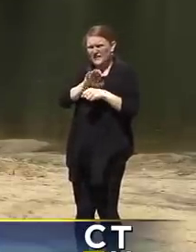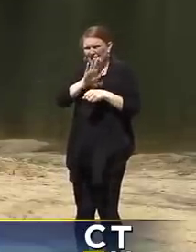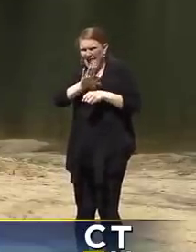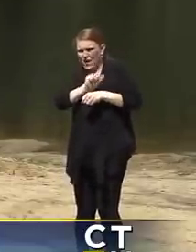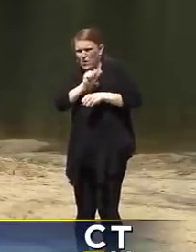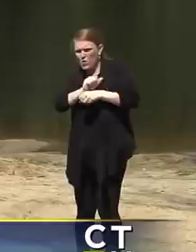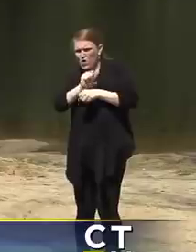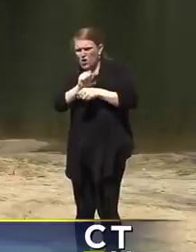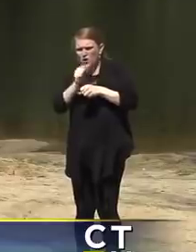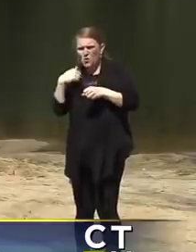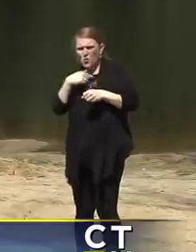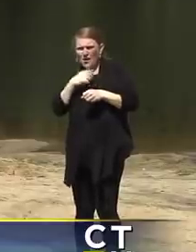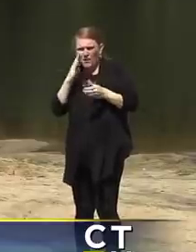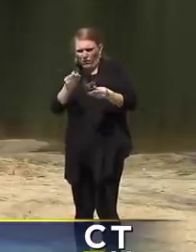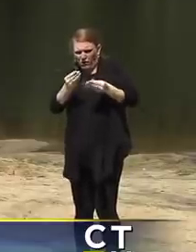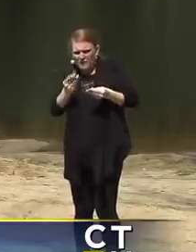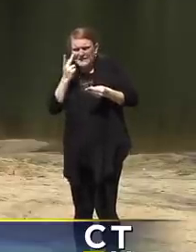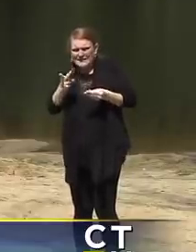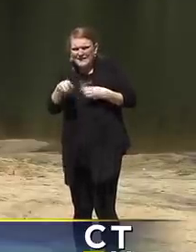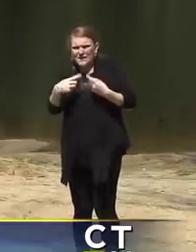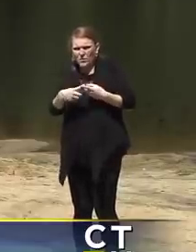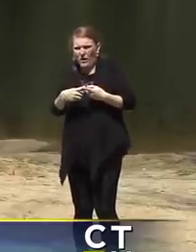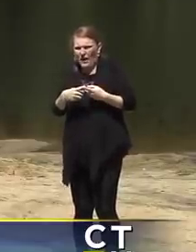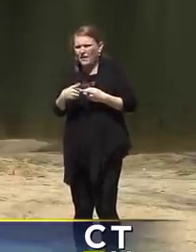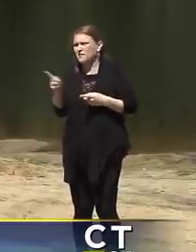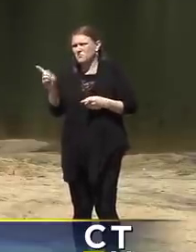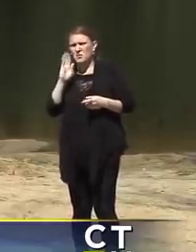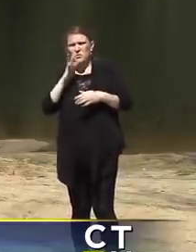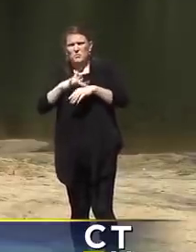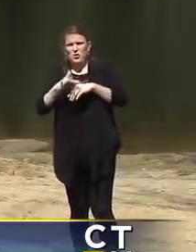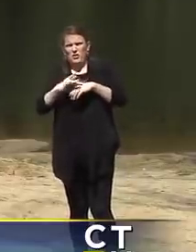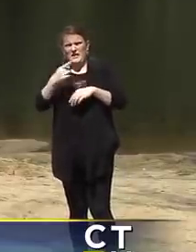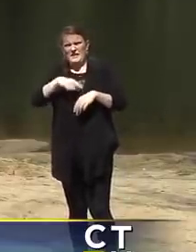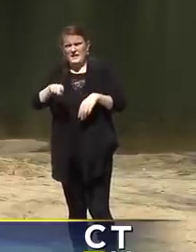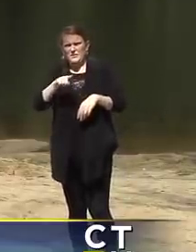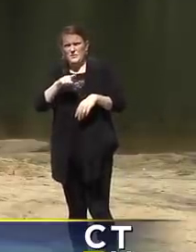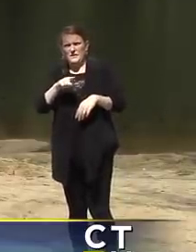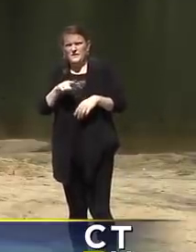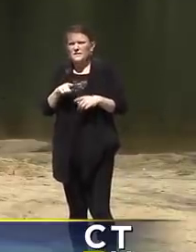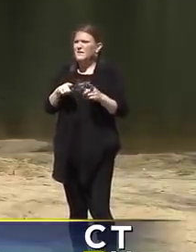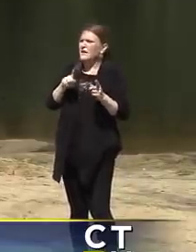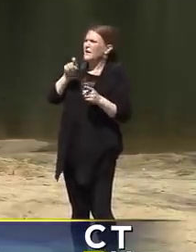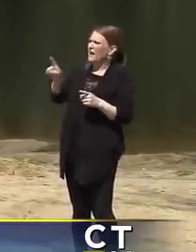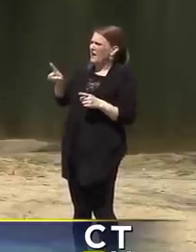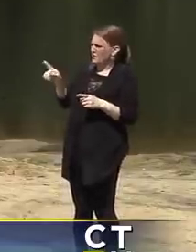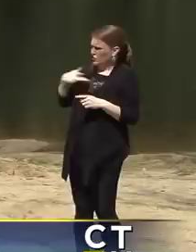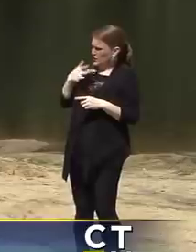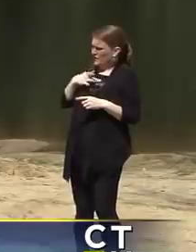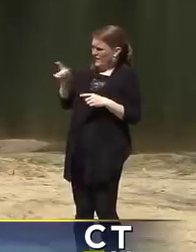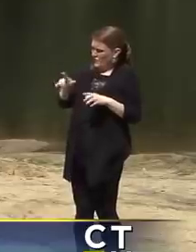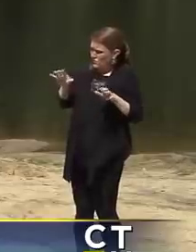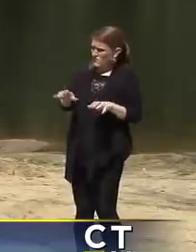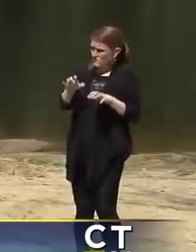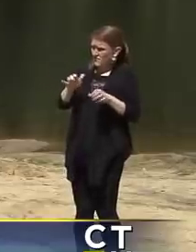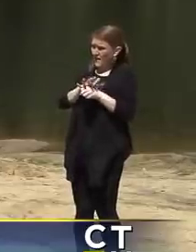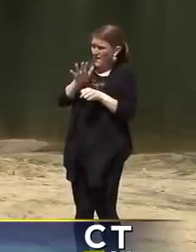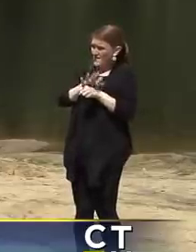early next week. Okay. And do you feel like you've done enough for nursing homes?